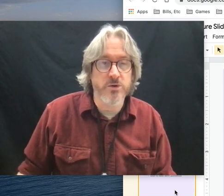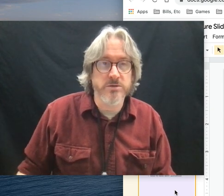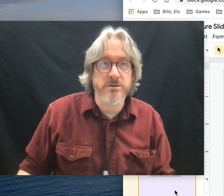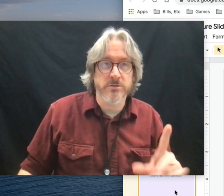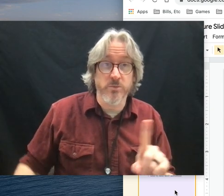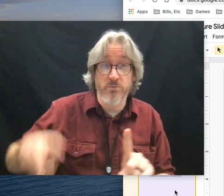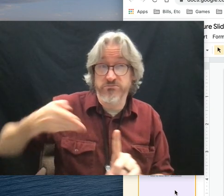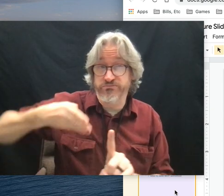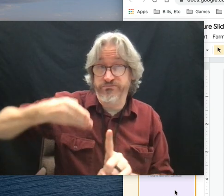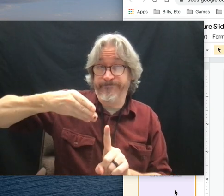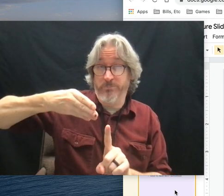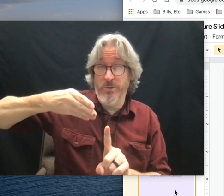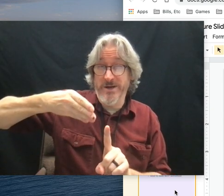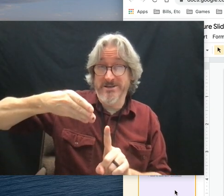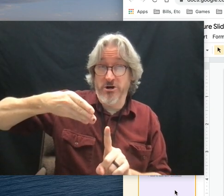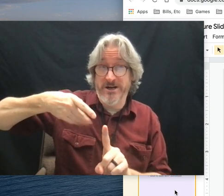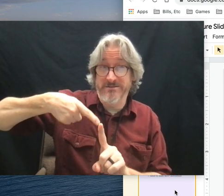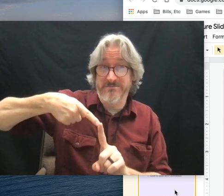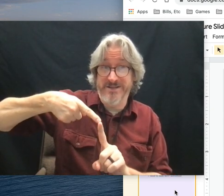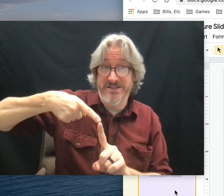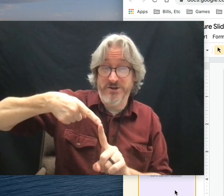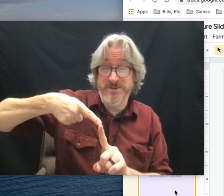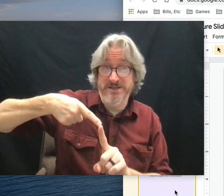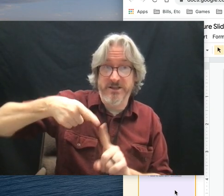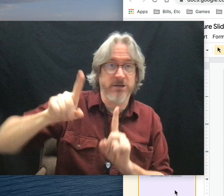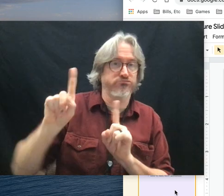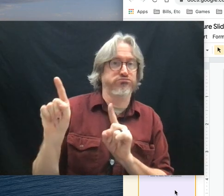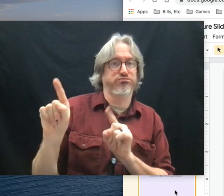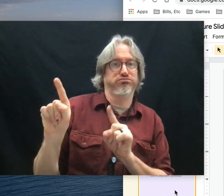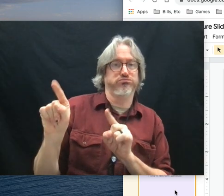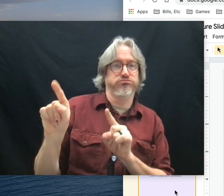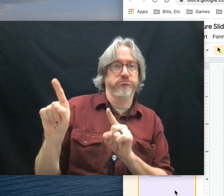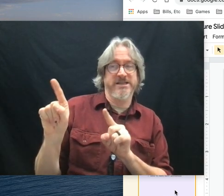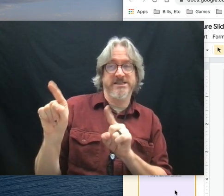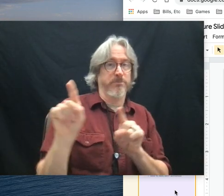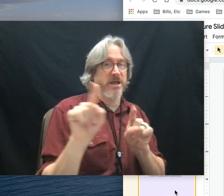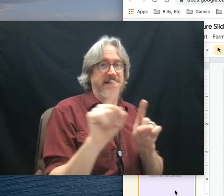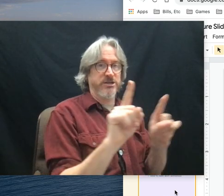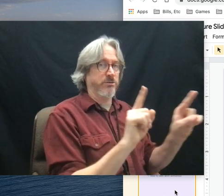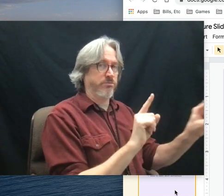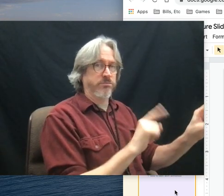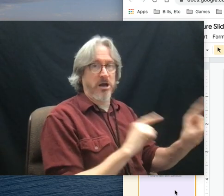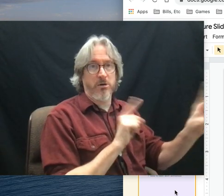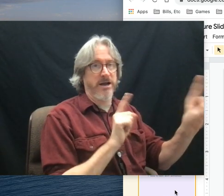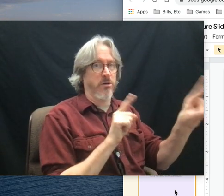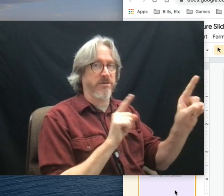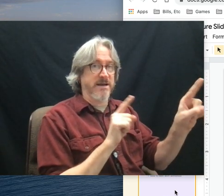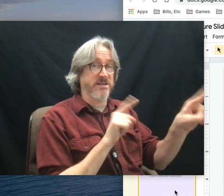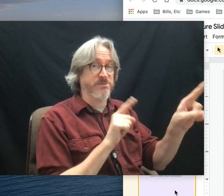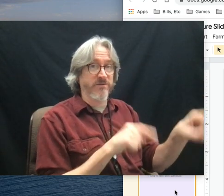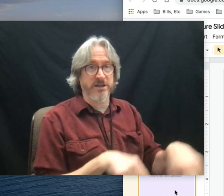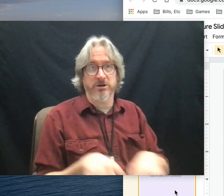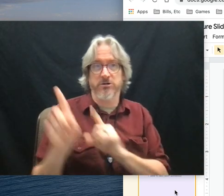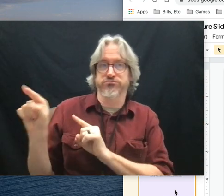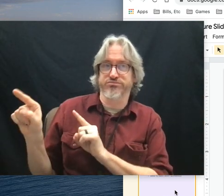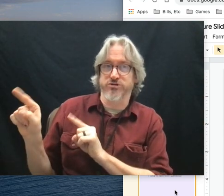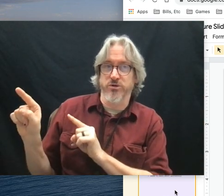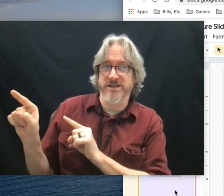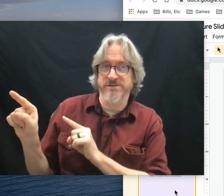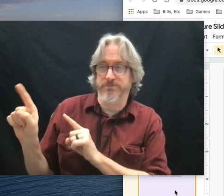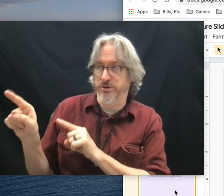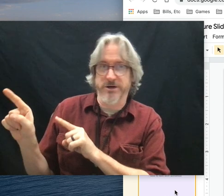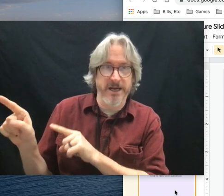So one way is to target. It's a very specific thing. This can apply to, oh, I go all the time to this movie theater, or